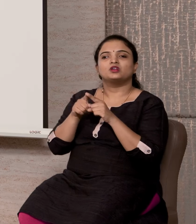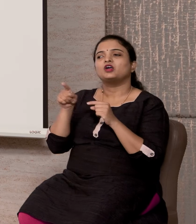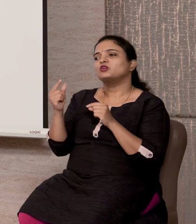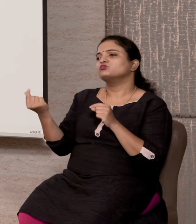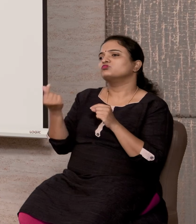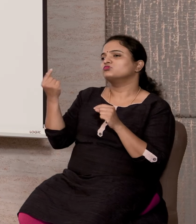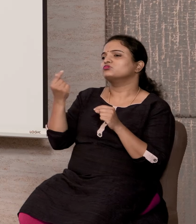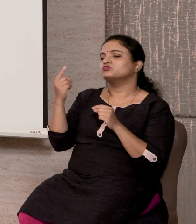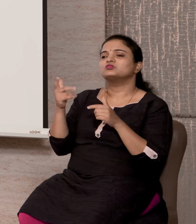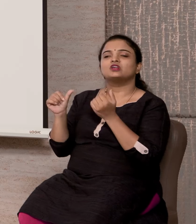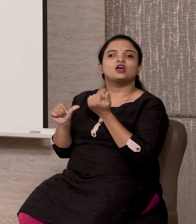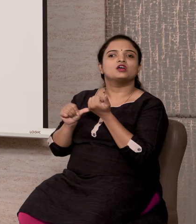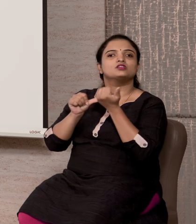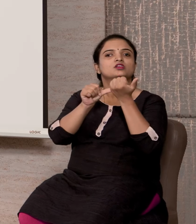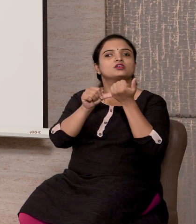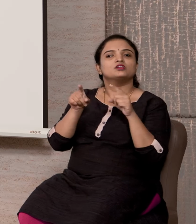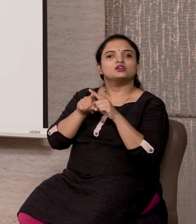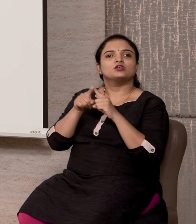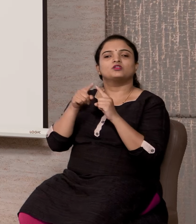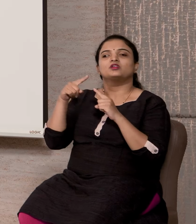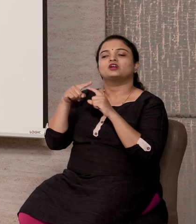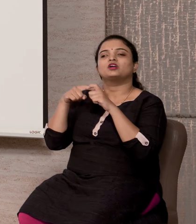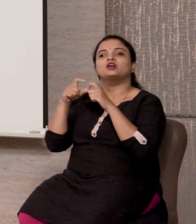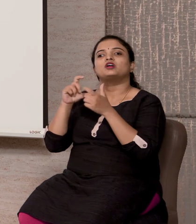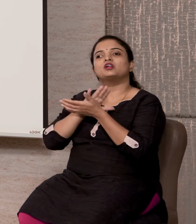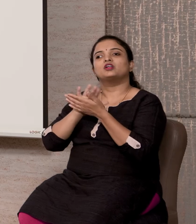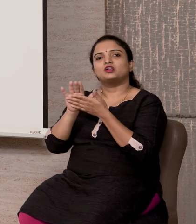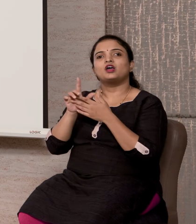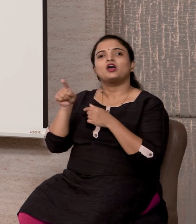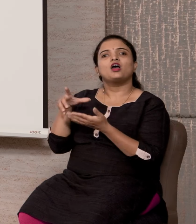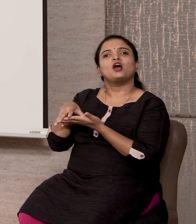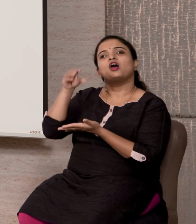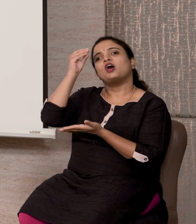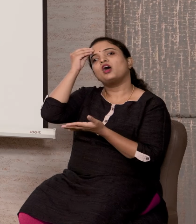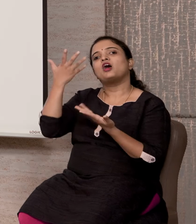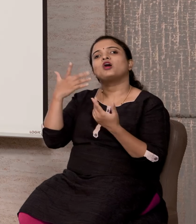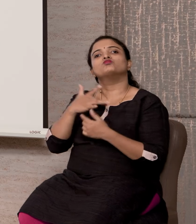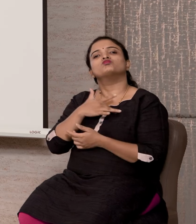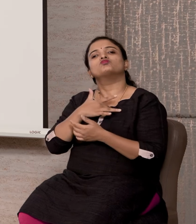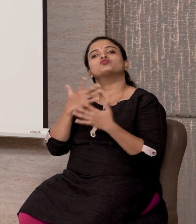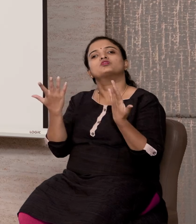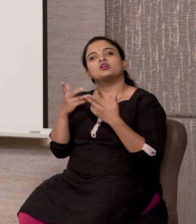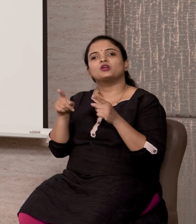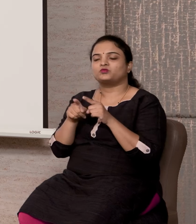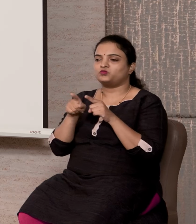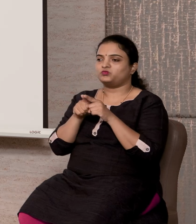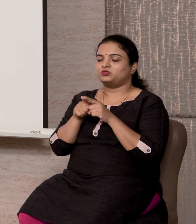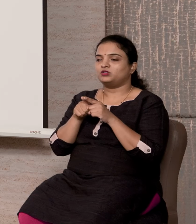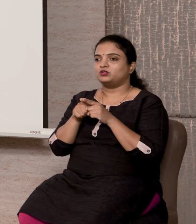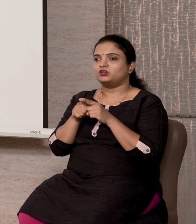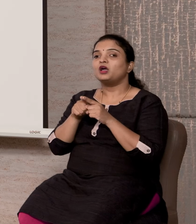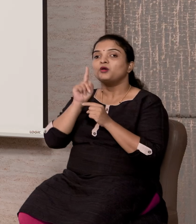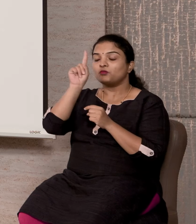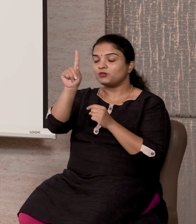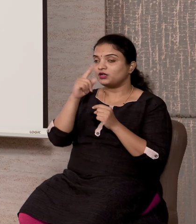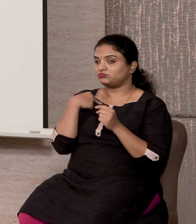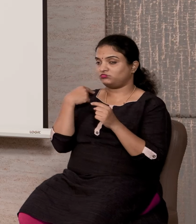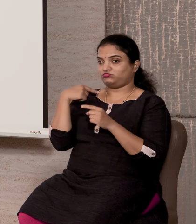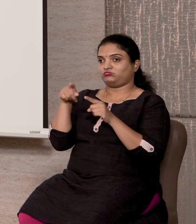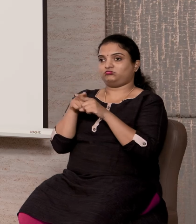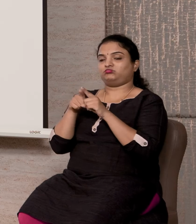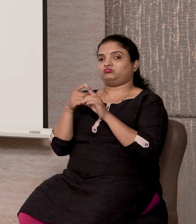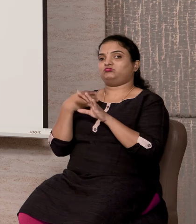of assistive tech, right? So how comfortable are they? How was the learning curve? How are they feeling it? And so on. And what I also felt was a